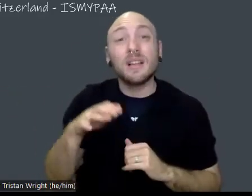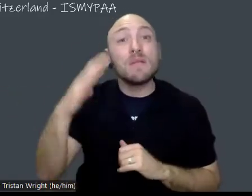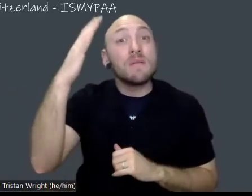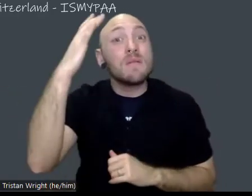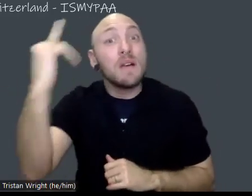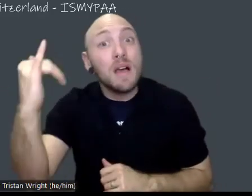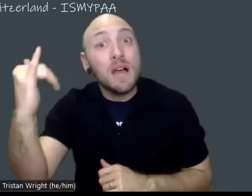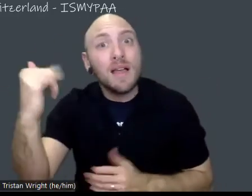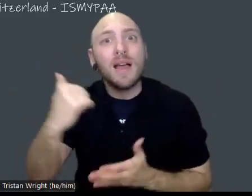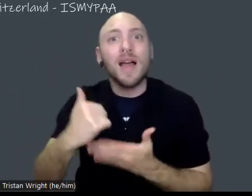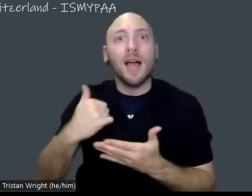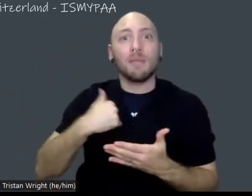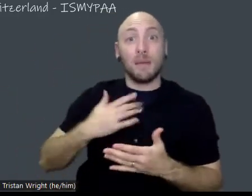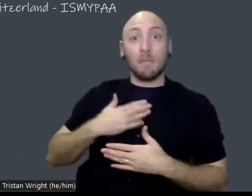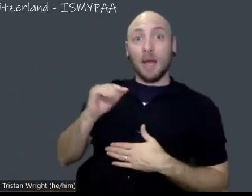of my ego,